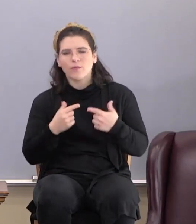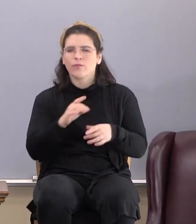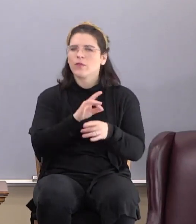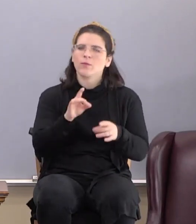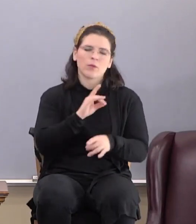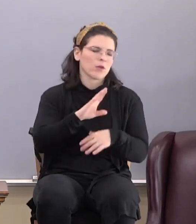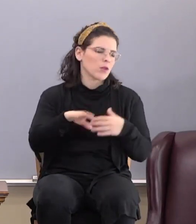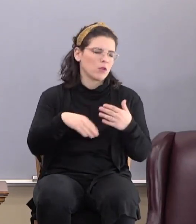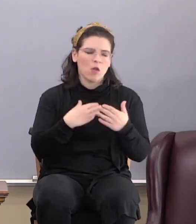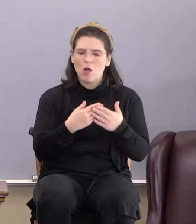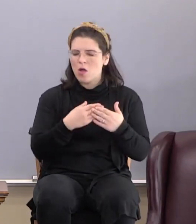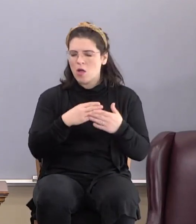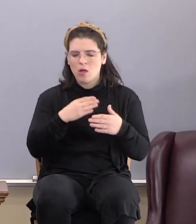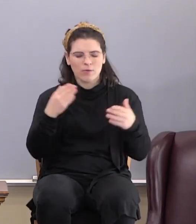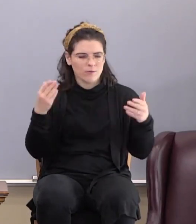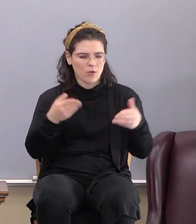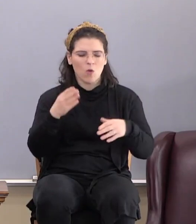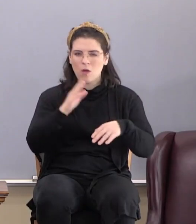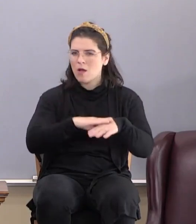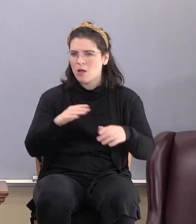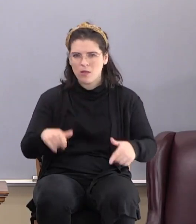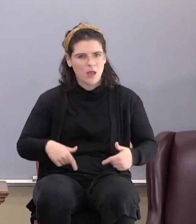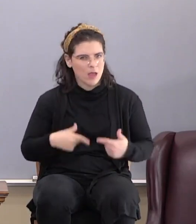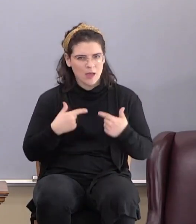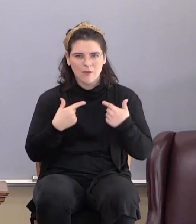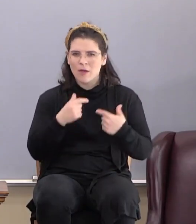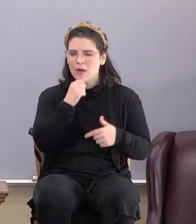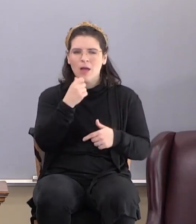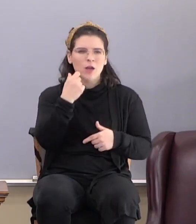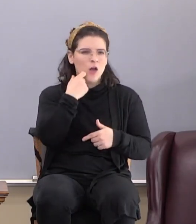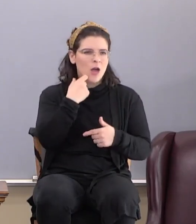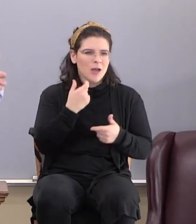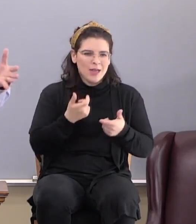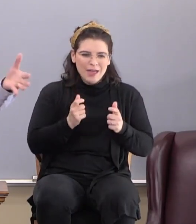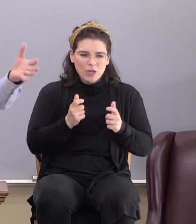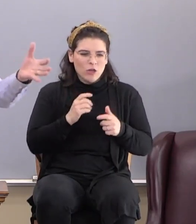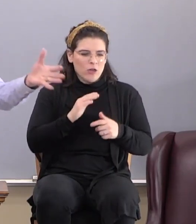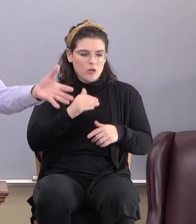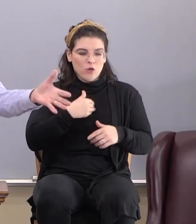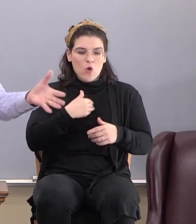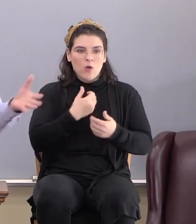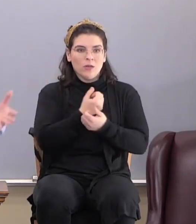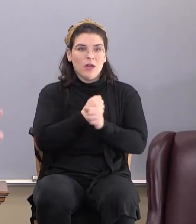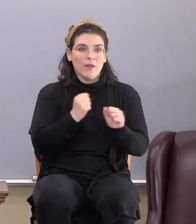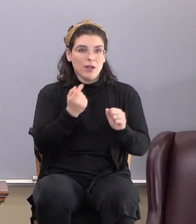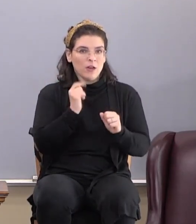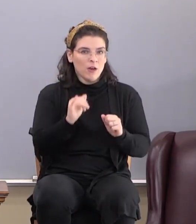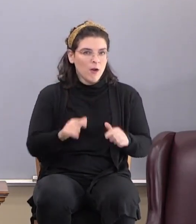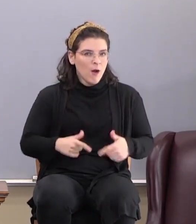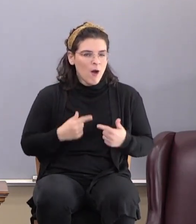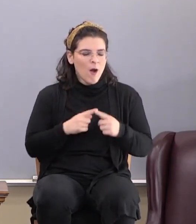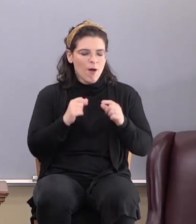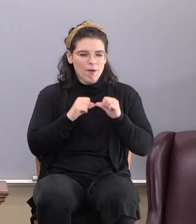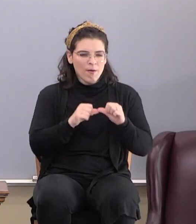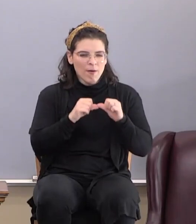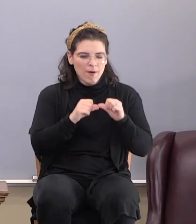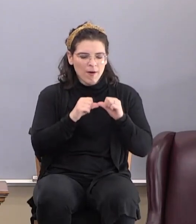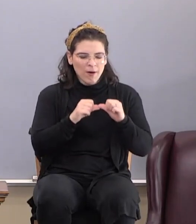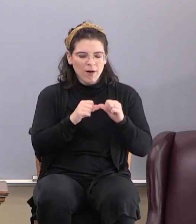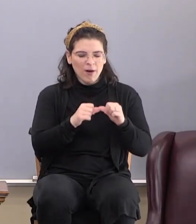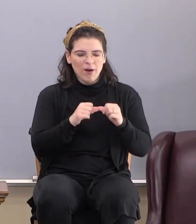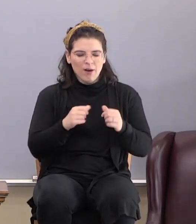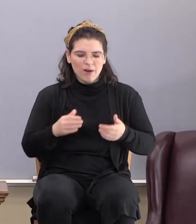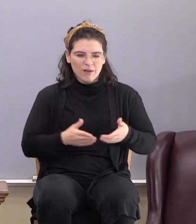is all about life. Not just initial soul salvation, eternal life, but continue on